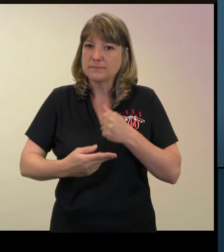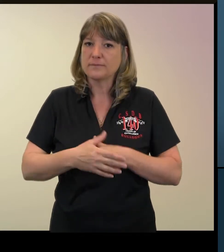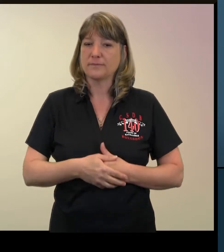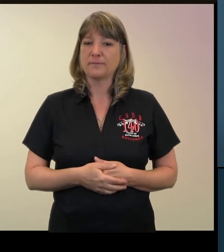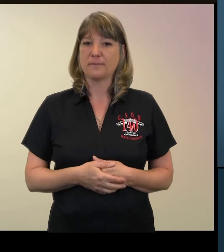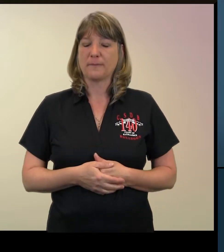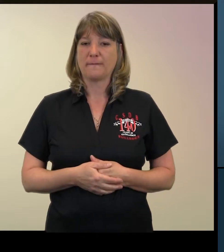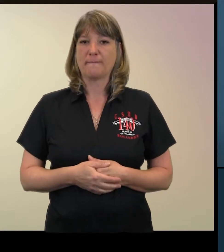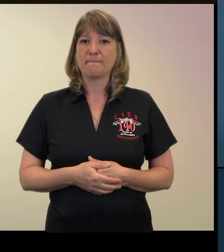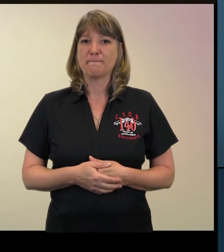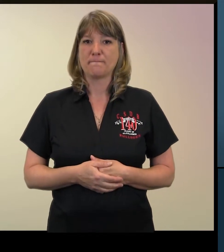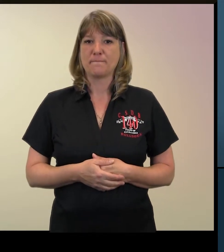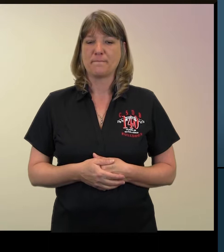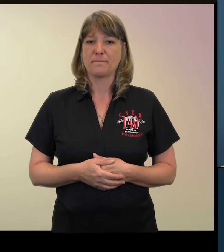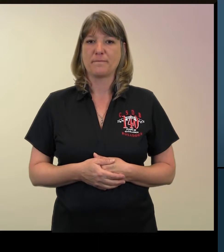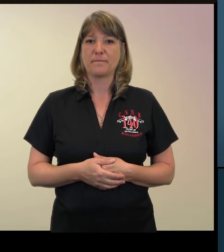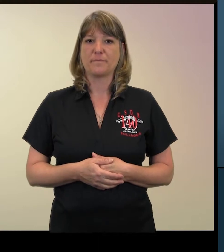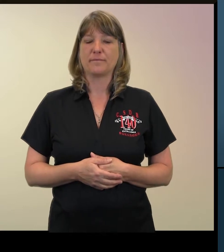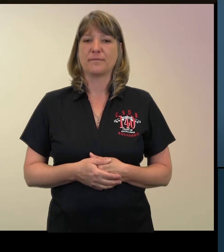autism.